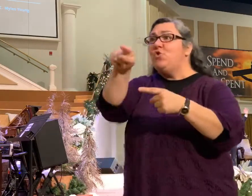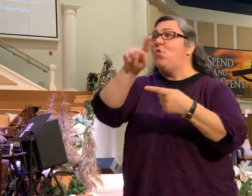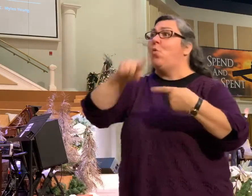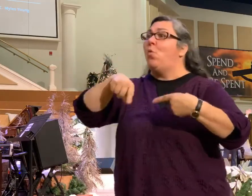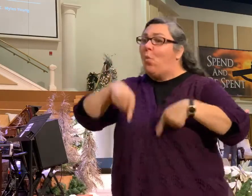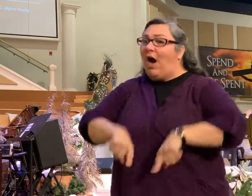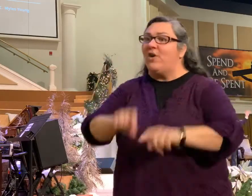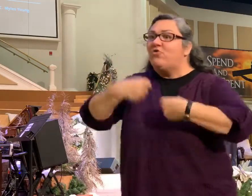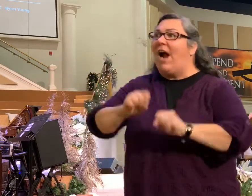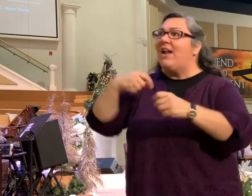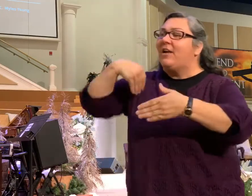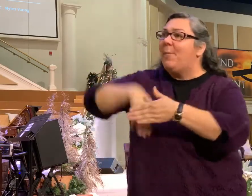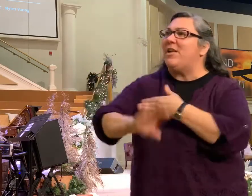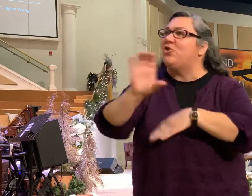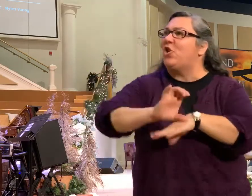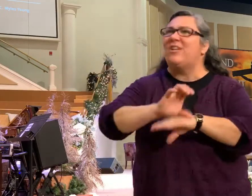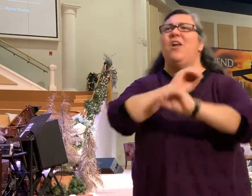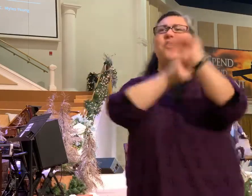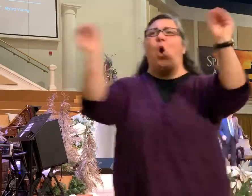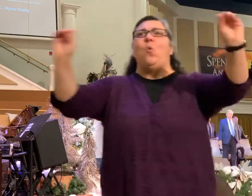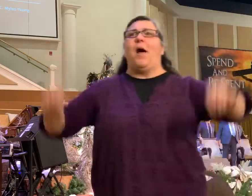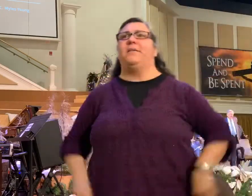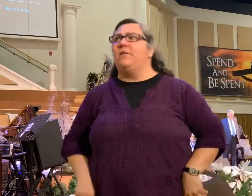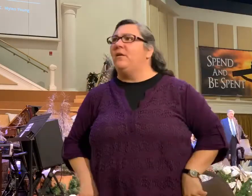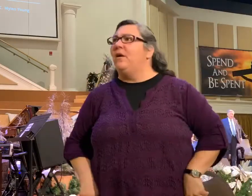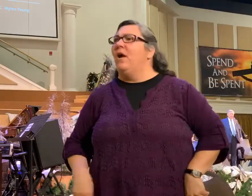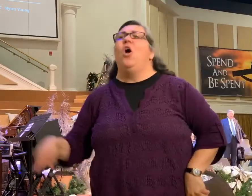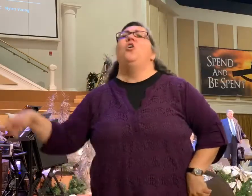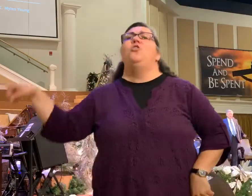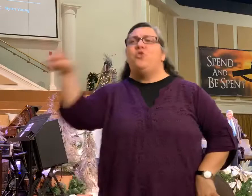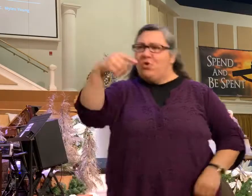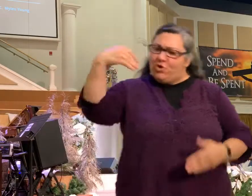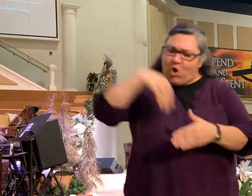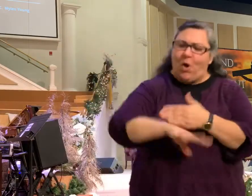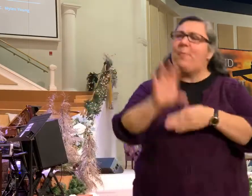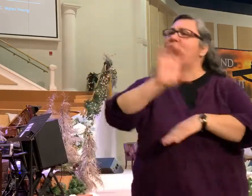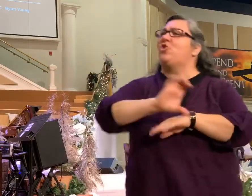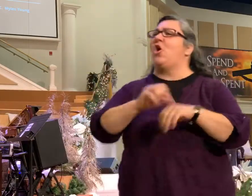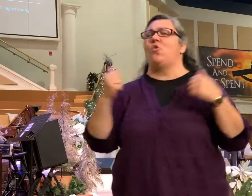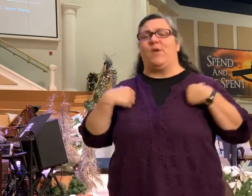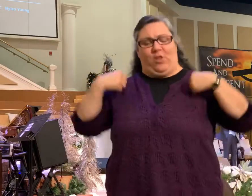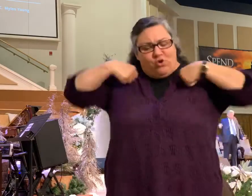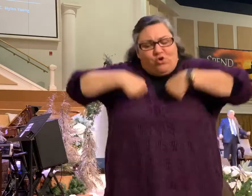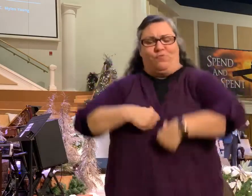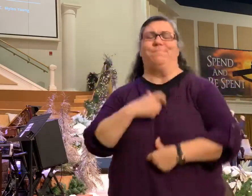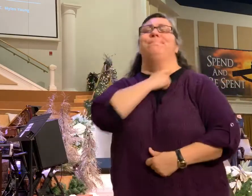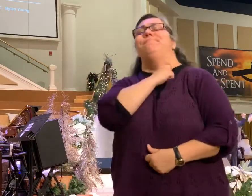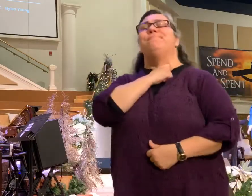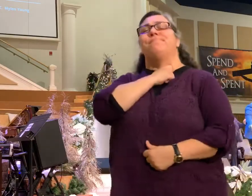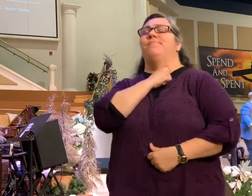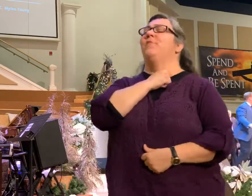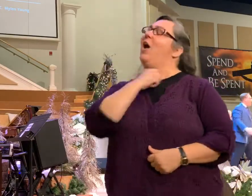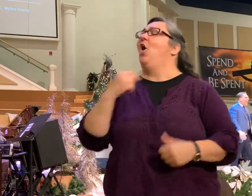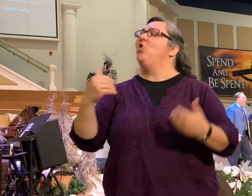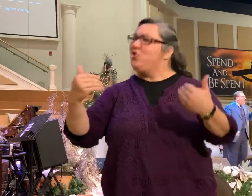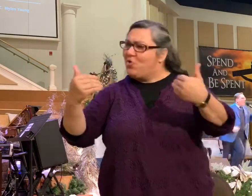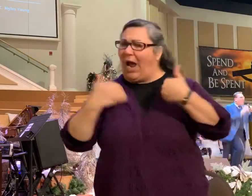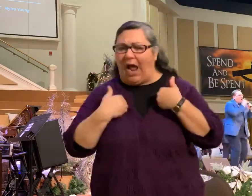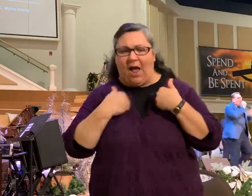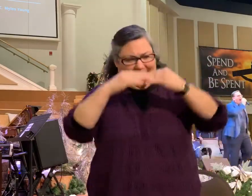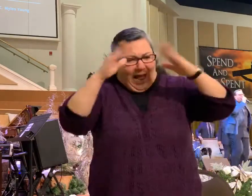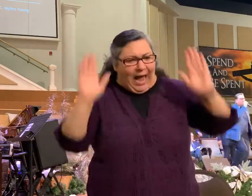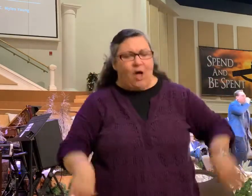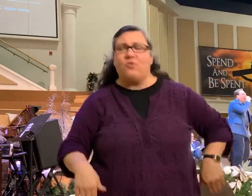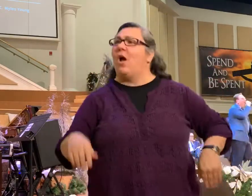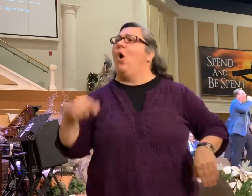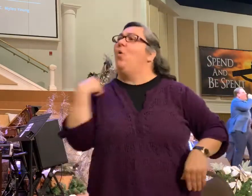in a catacomb. You came in an air-conditioned car in your suit and tie with your radio on, and you got a building in front. Hey,